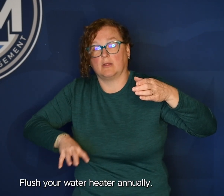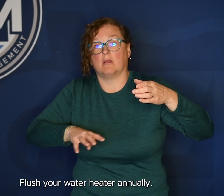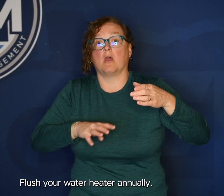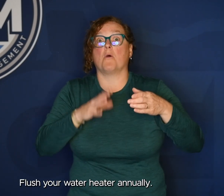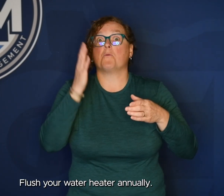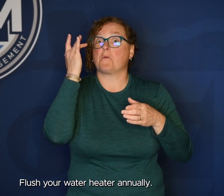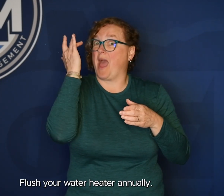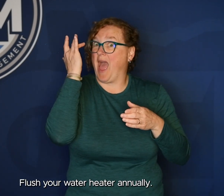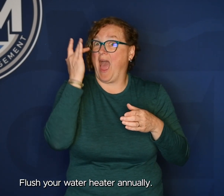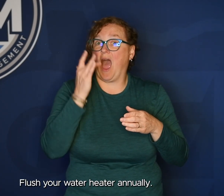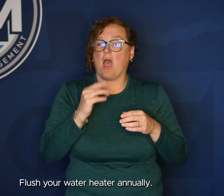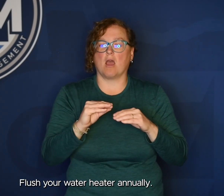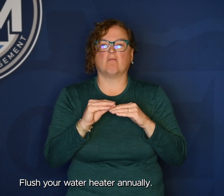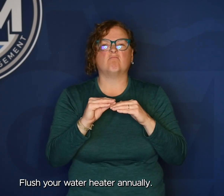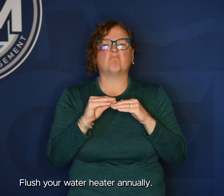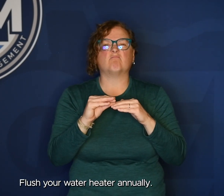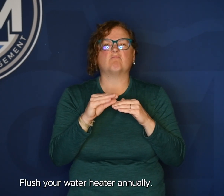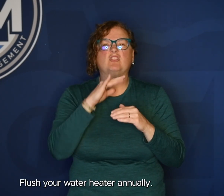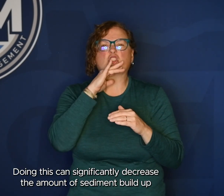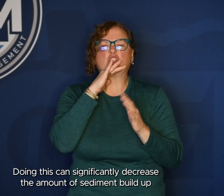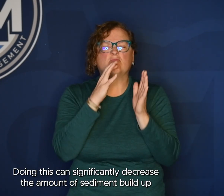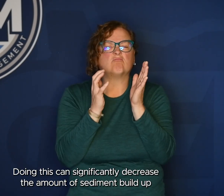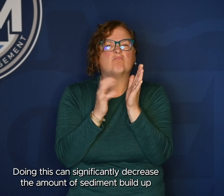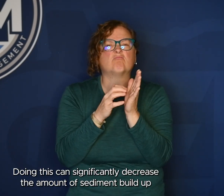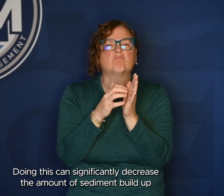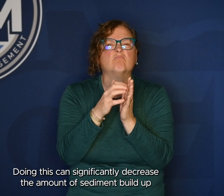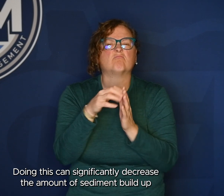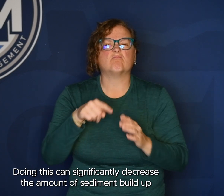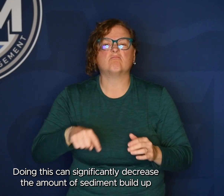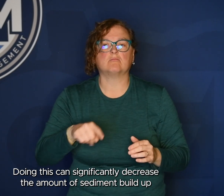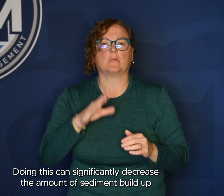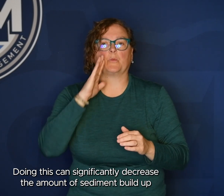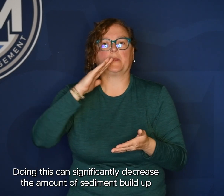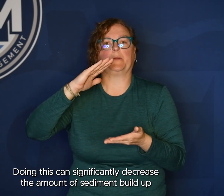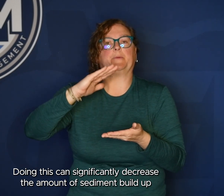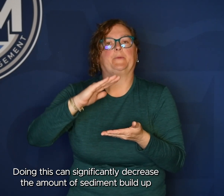Flush your water heater annually. Doing this can significantly decrease the